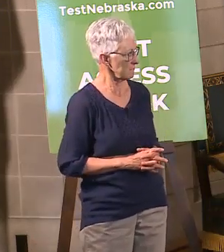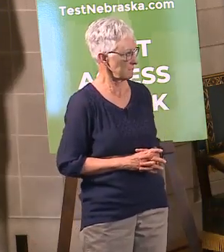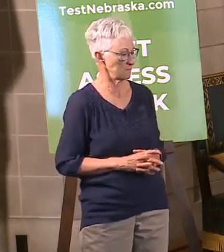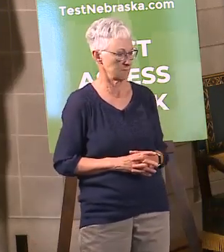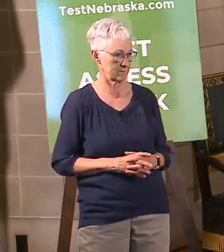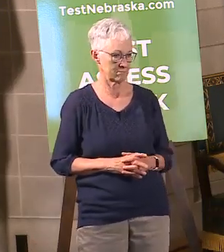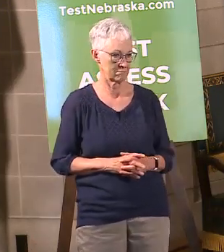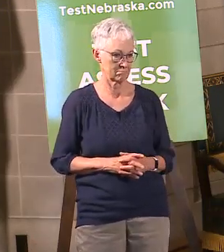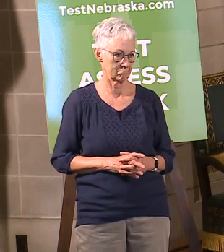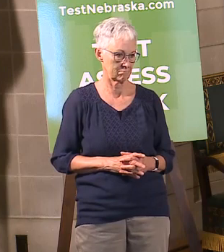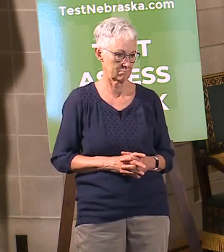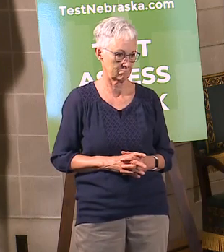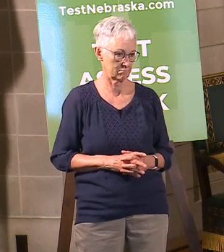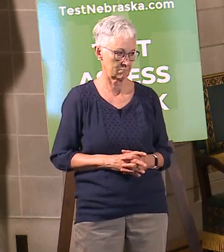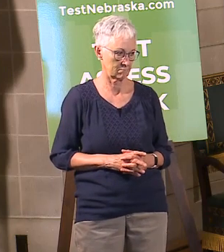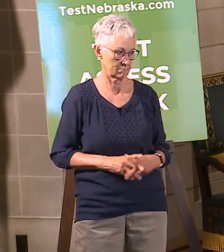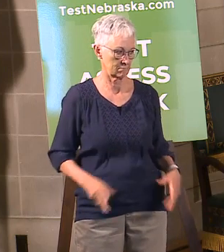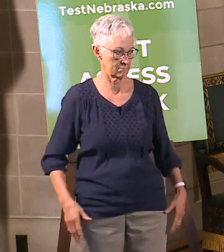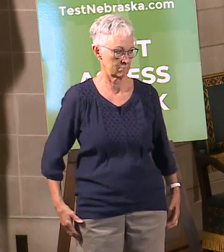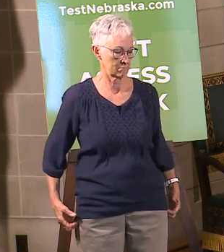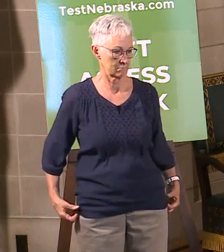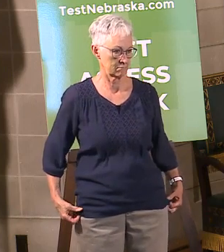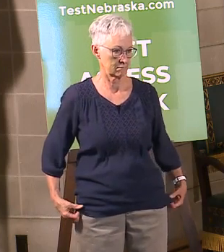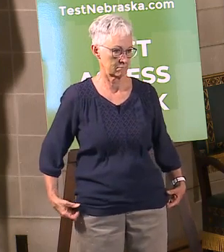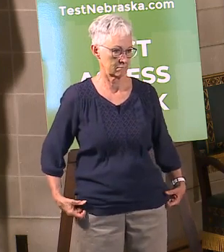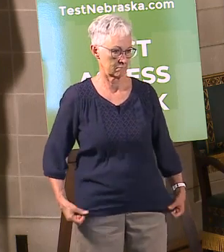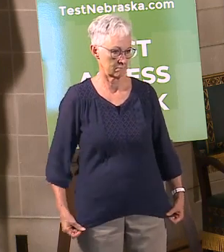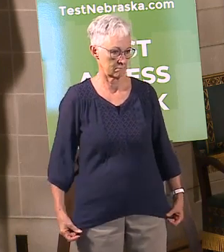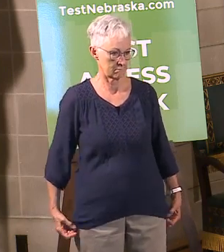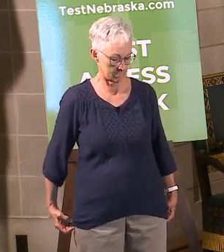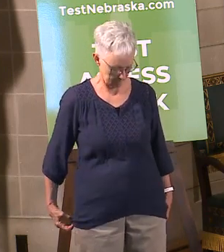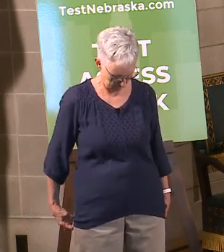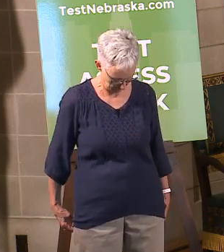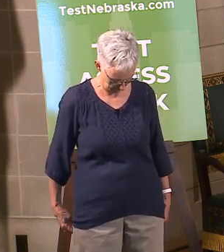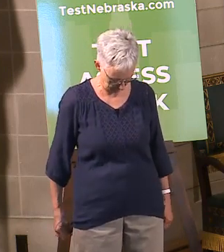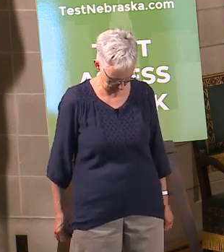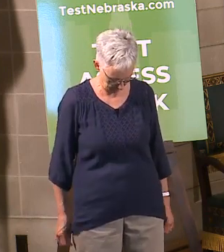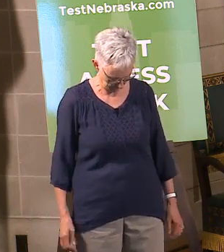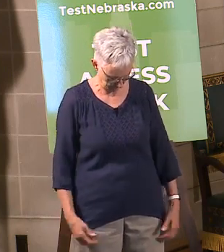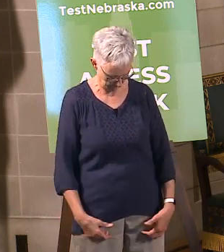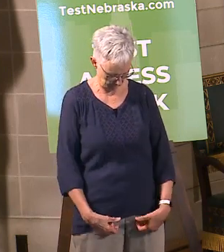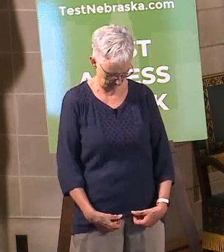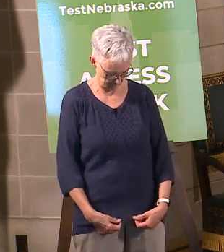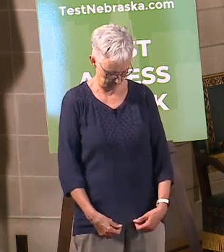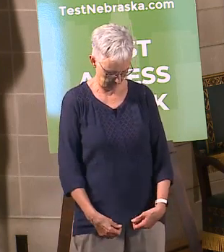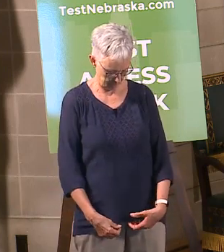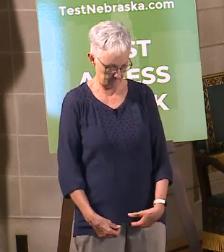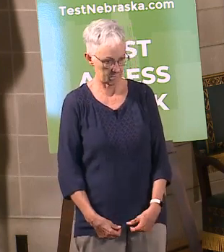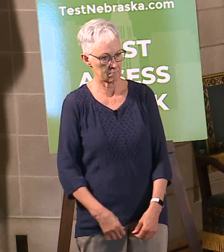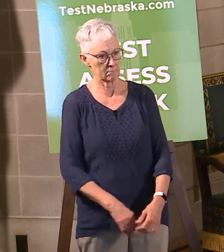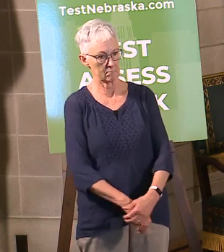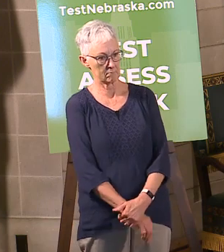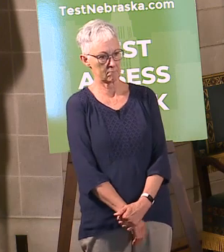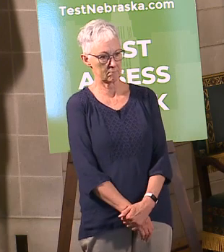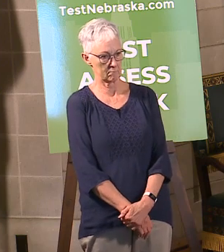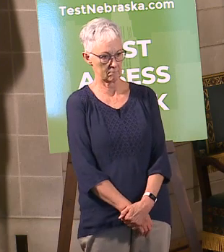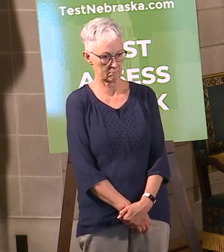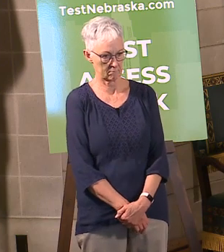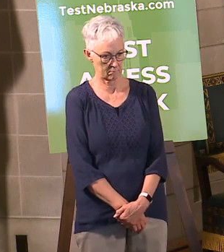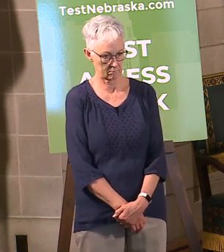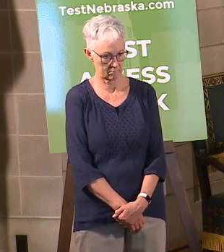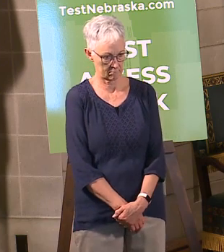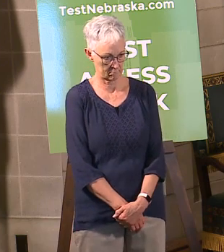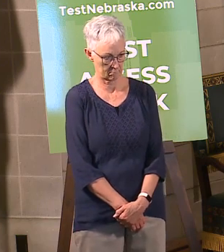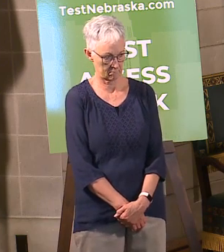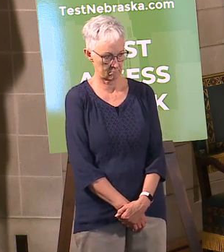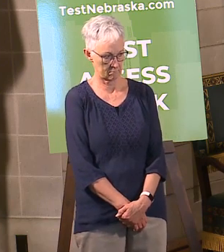Okay. So the governor talked about the people who are the residents of nursing homes